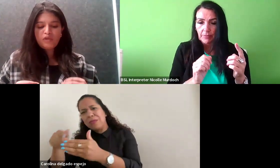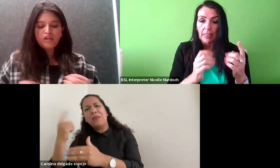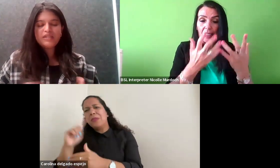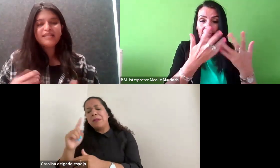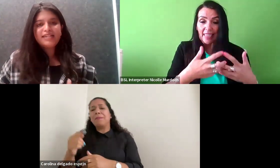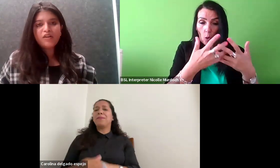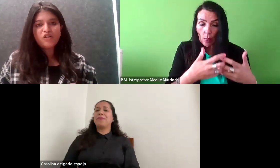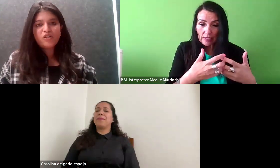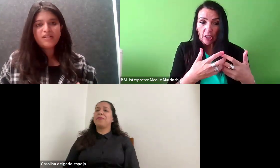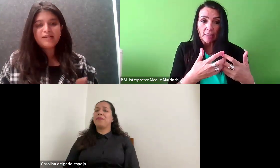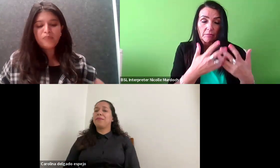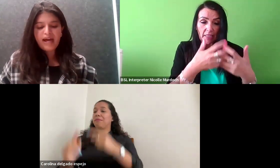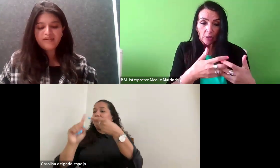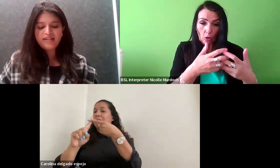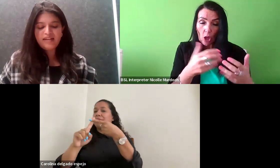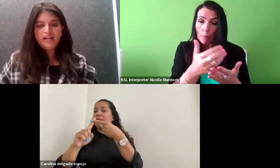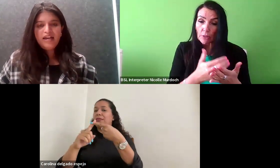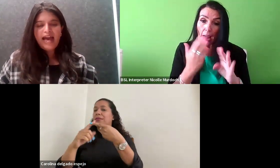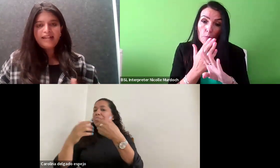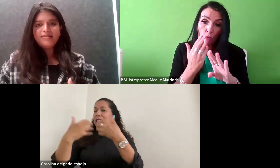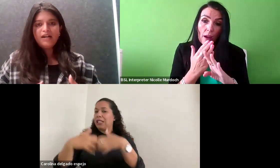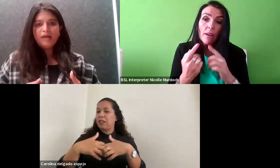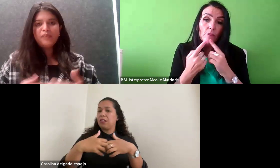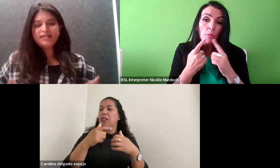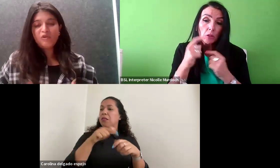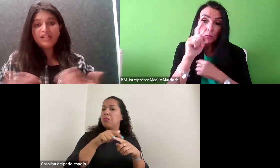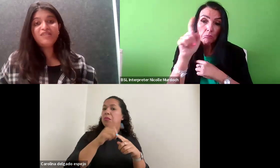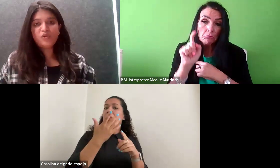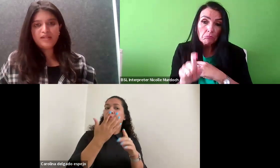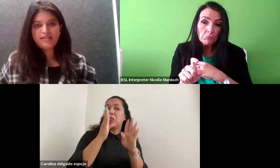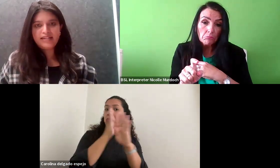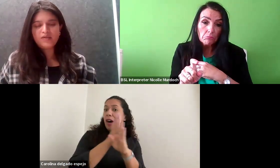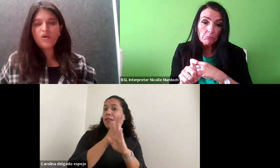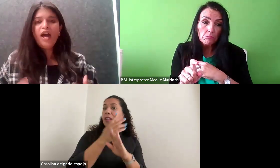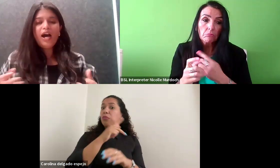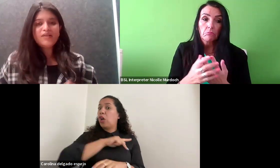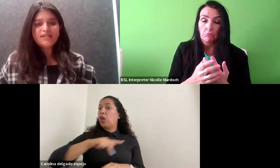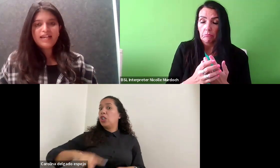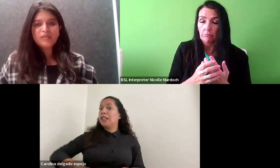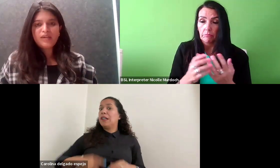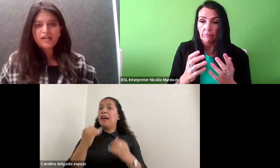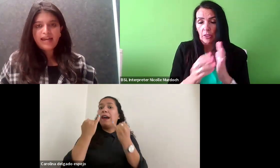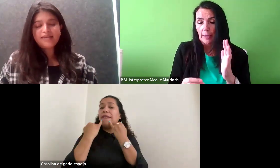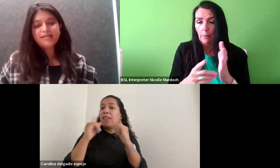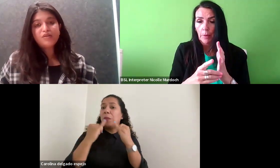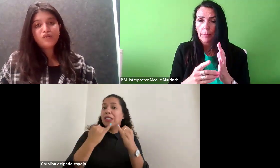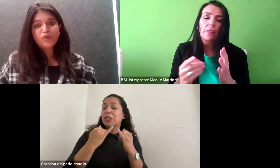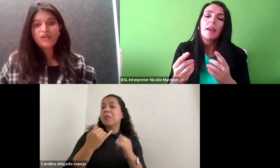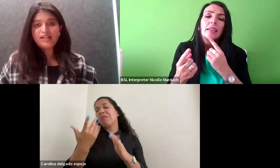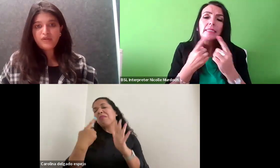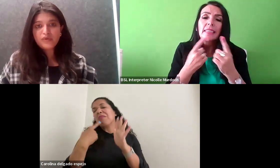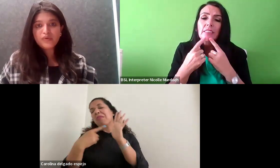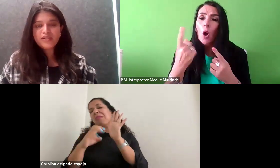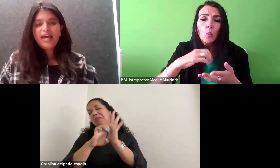technology, does the technology protect privacy and a person or an individual's data? So how is the data being collected,